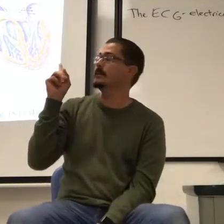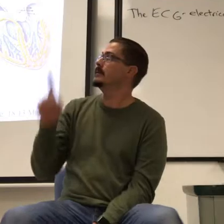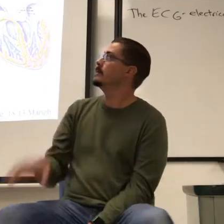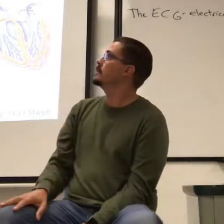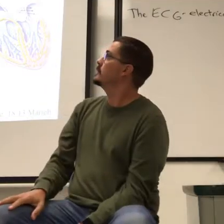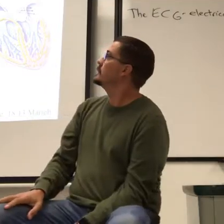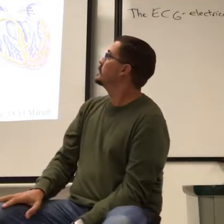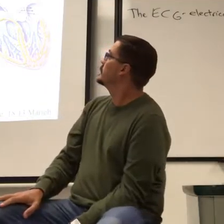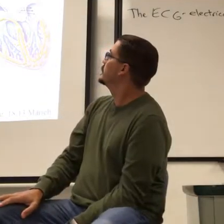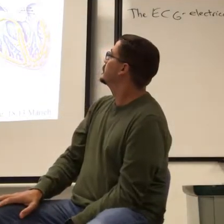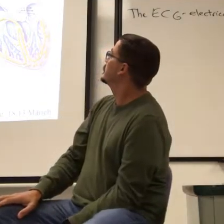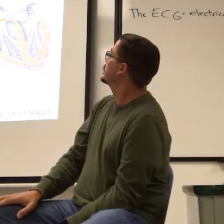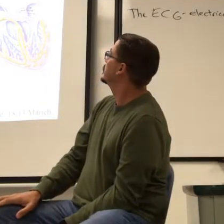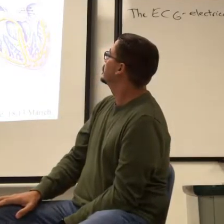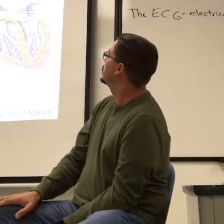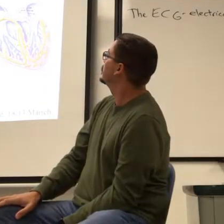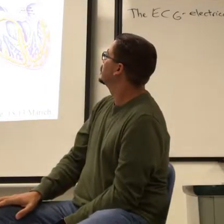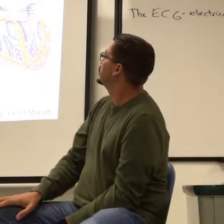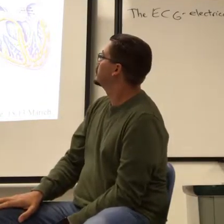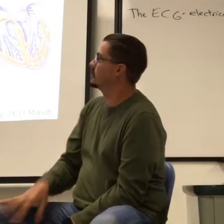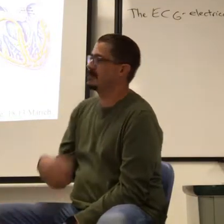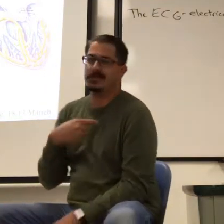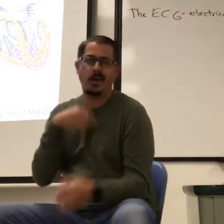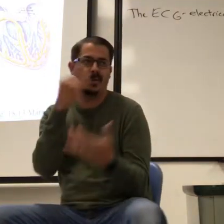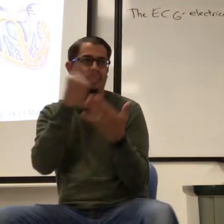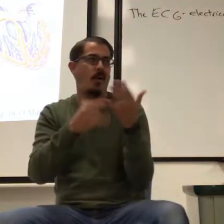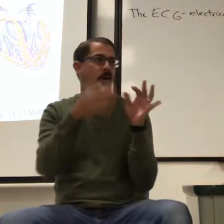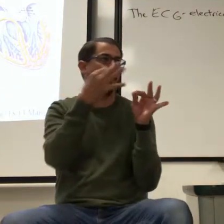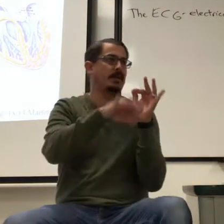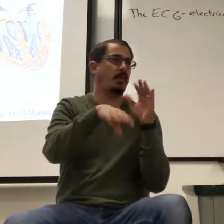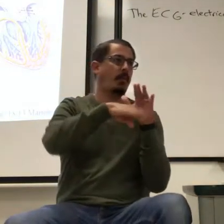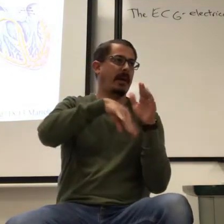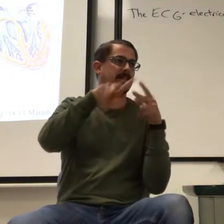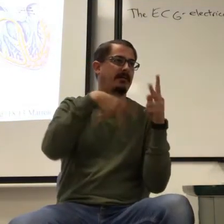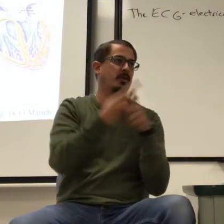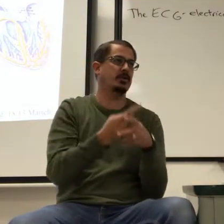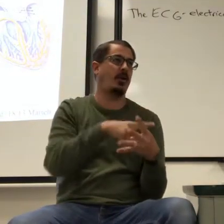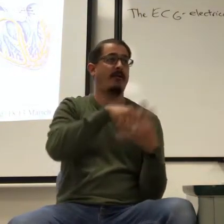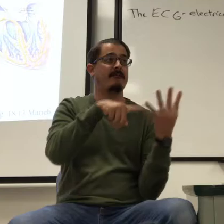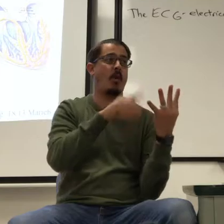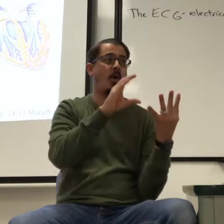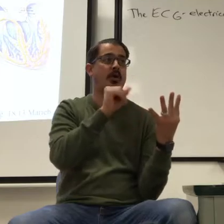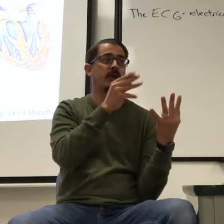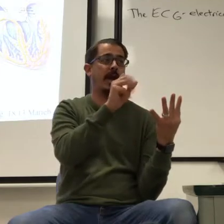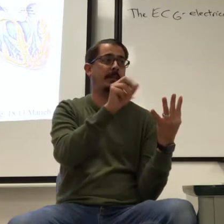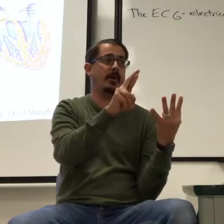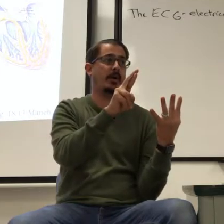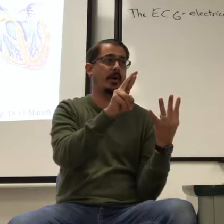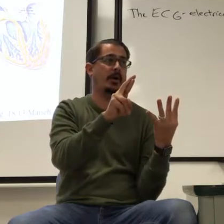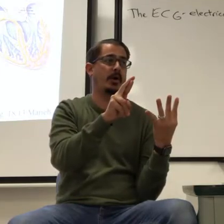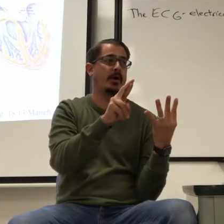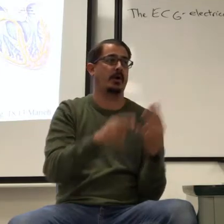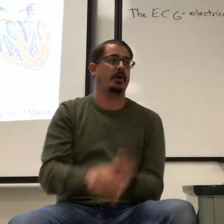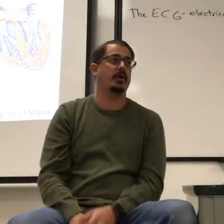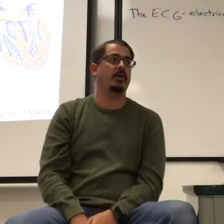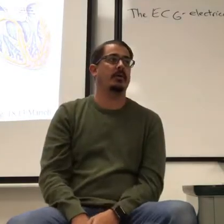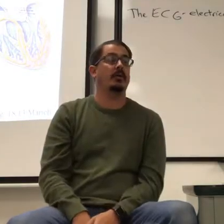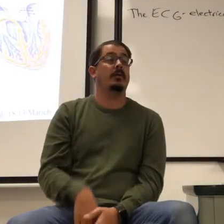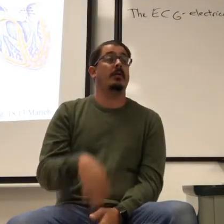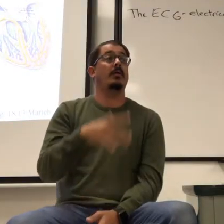I would do a simple rendition of it. A four-chambered heart here. The heart